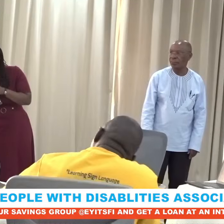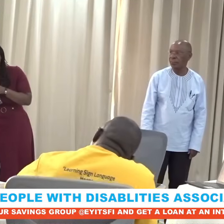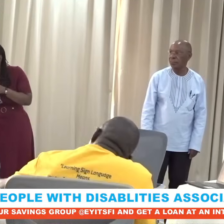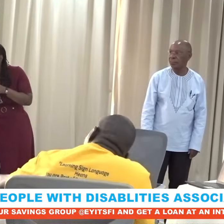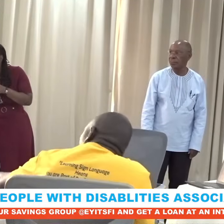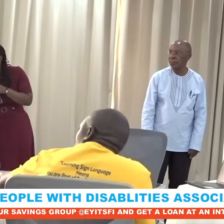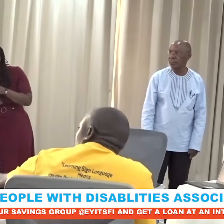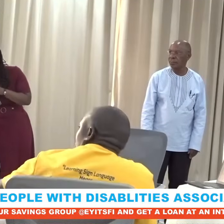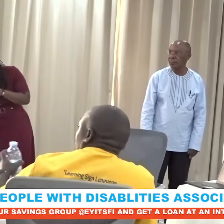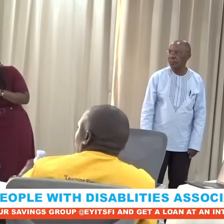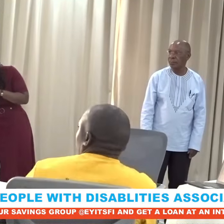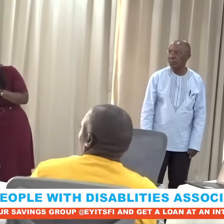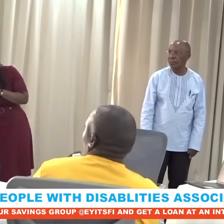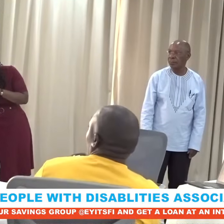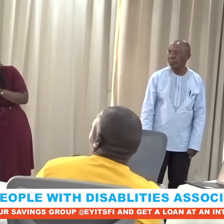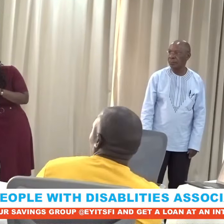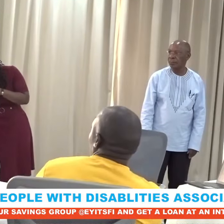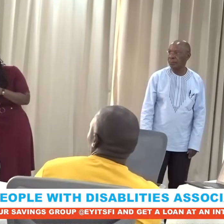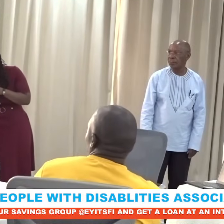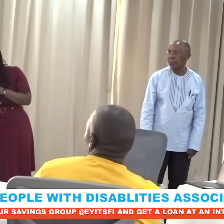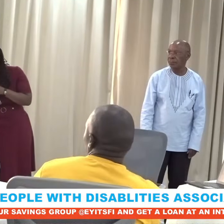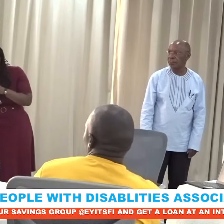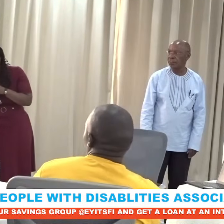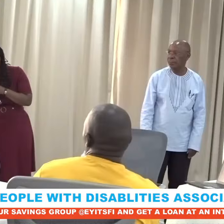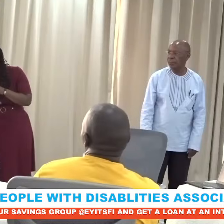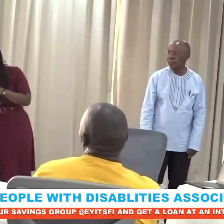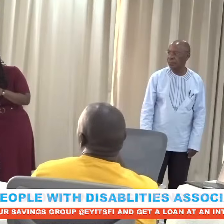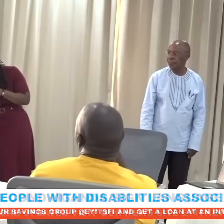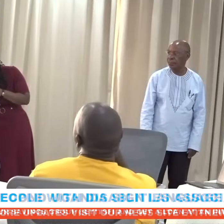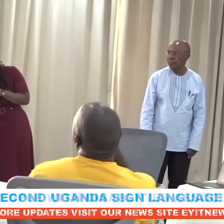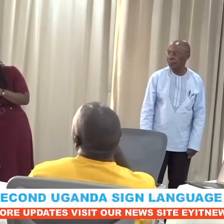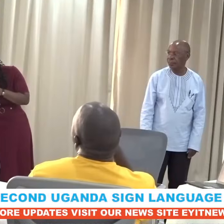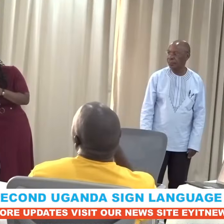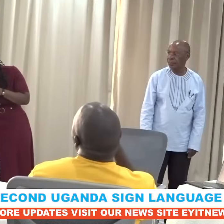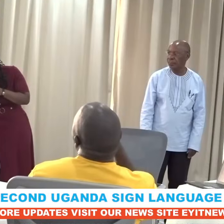Nansereko Florence. Nalubega Patience Victoria.